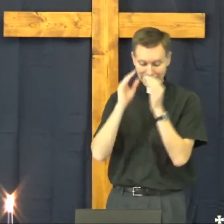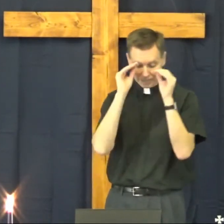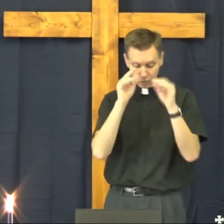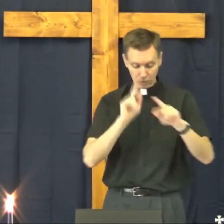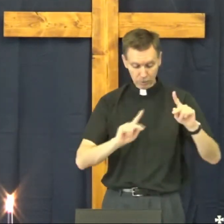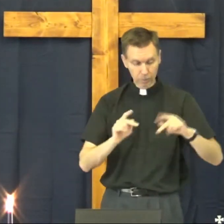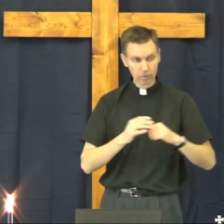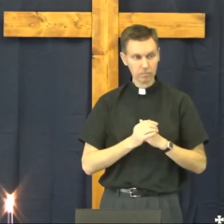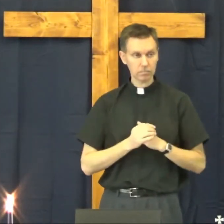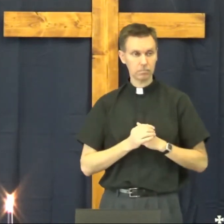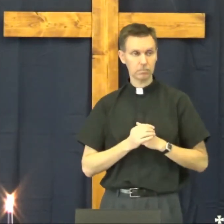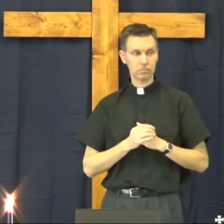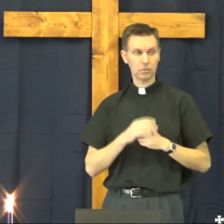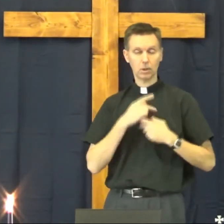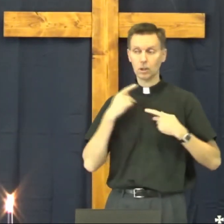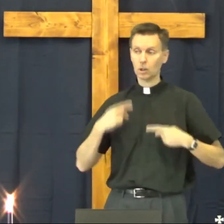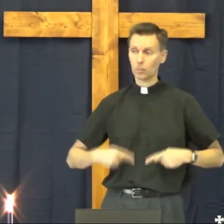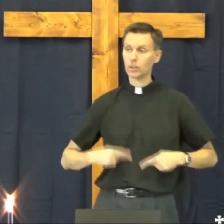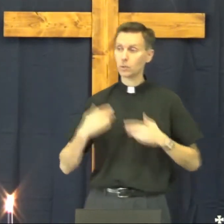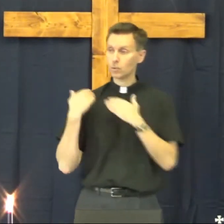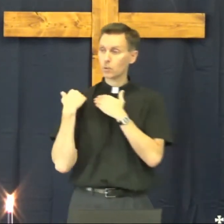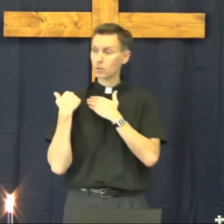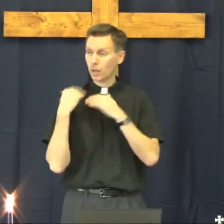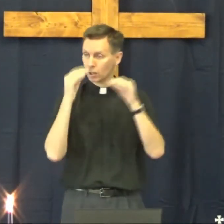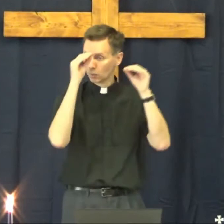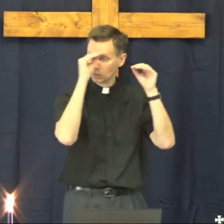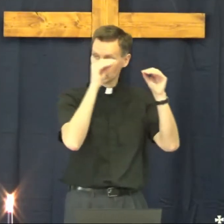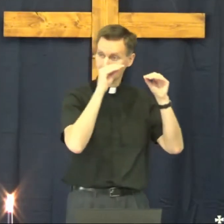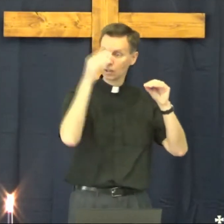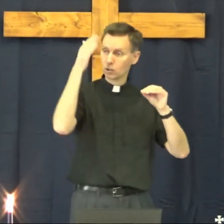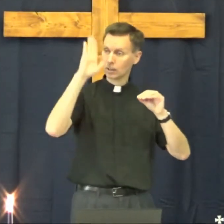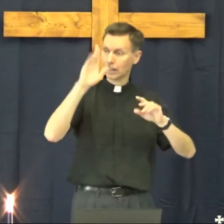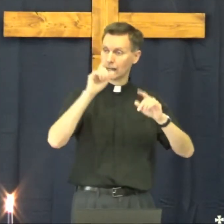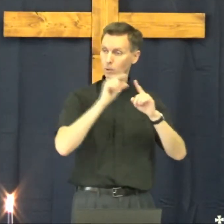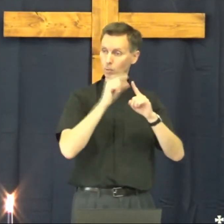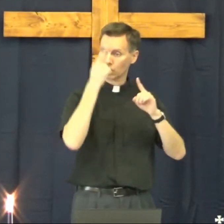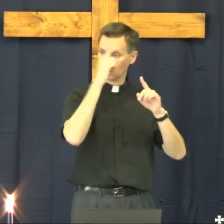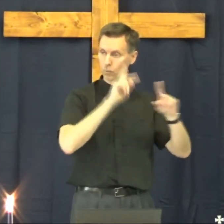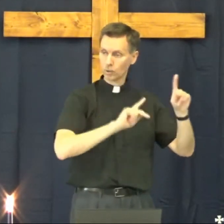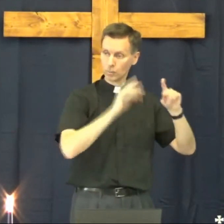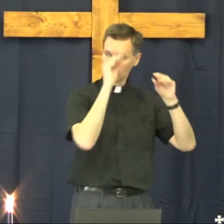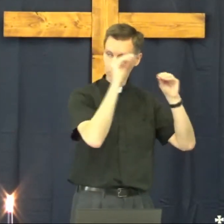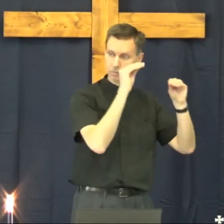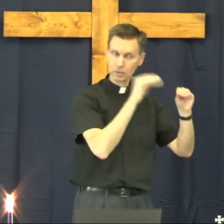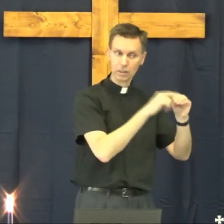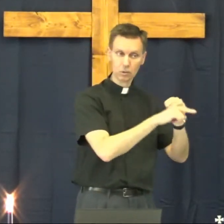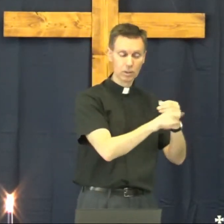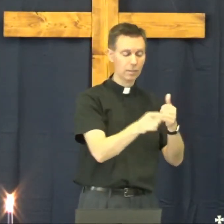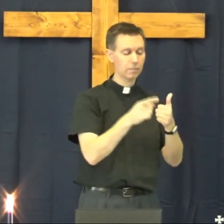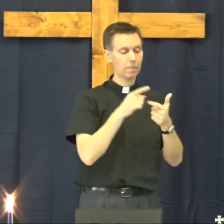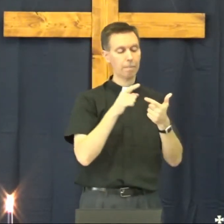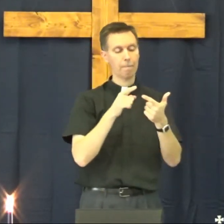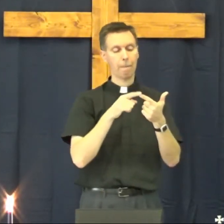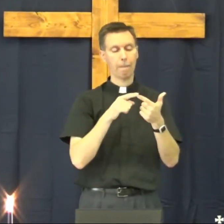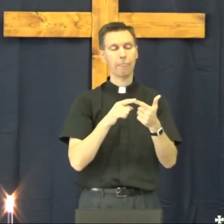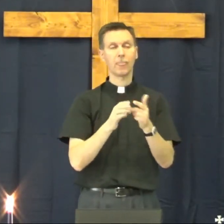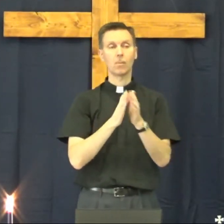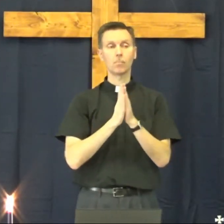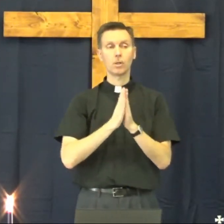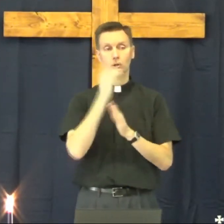teach the people. A priest was responsible to teach God's word for the people, to teach them, to